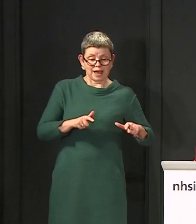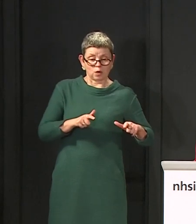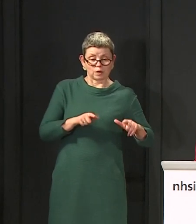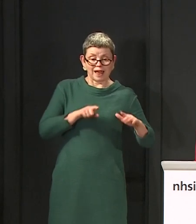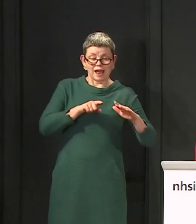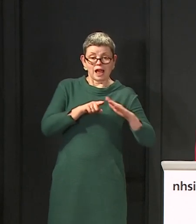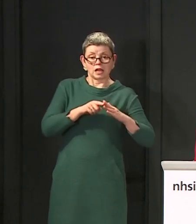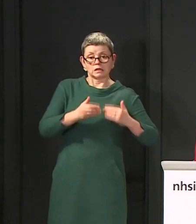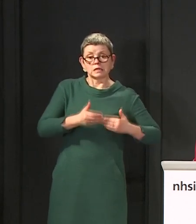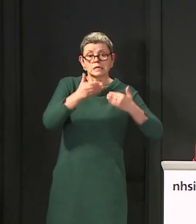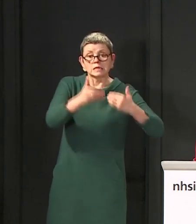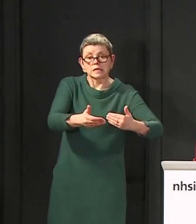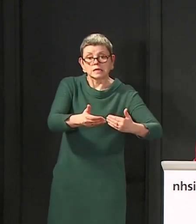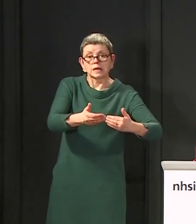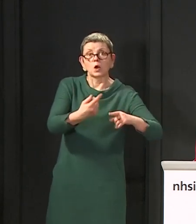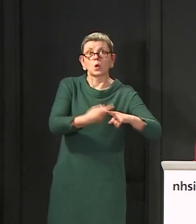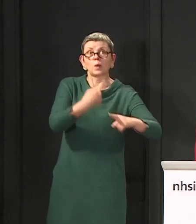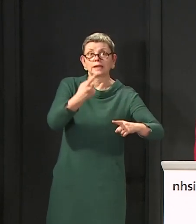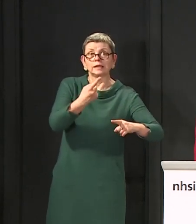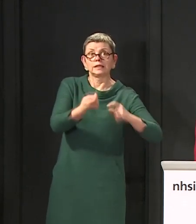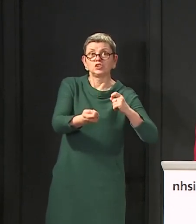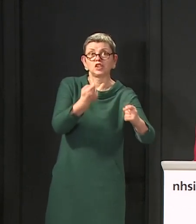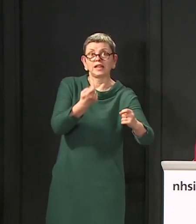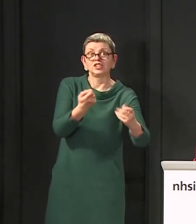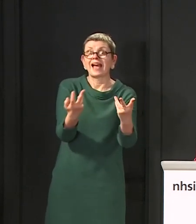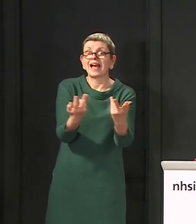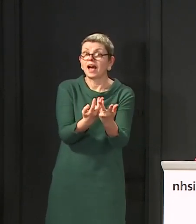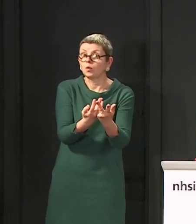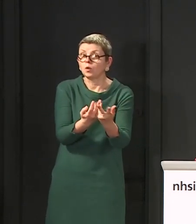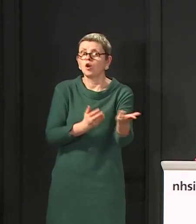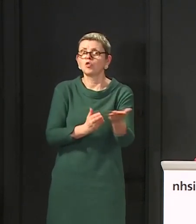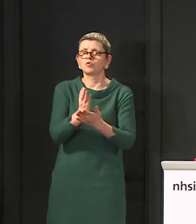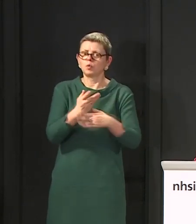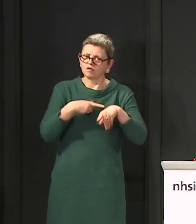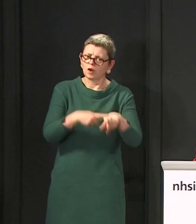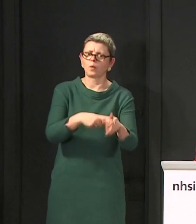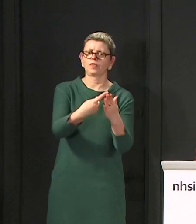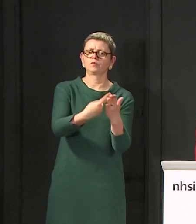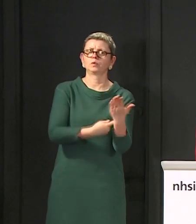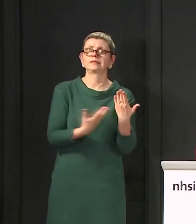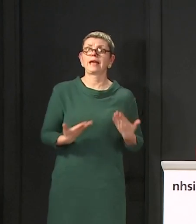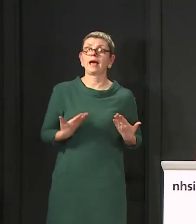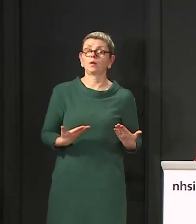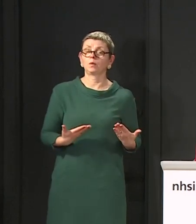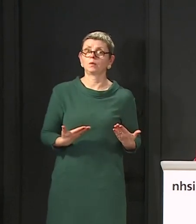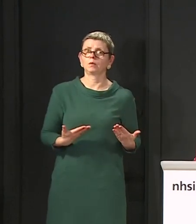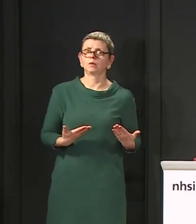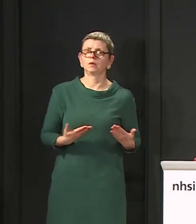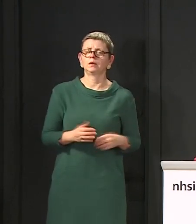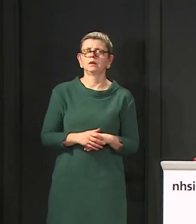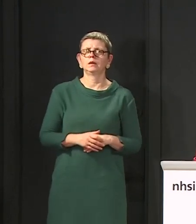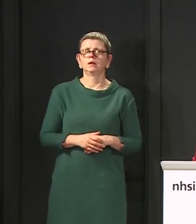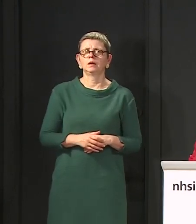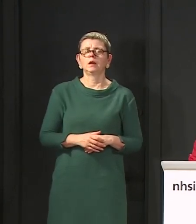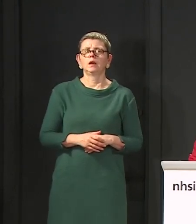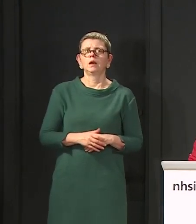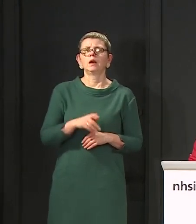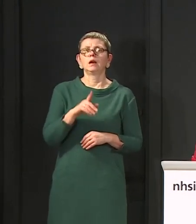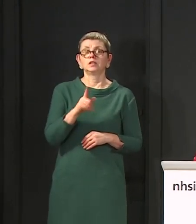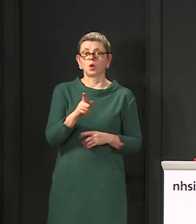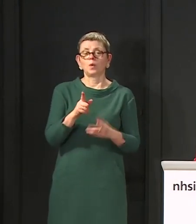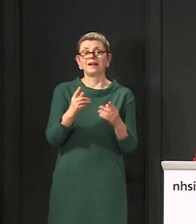quickly is to stick with the current restrictions now. It is easier for us to start leaving lockdown the